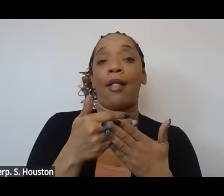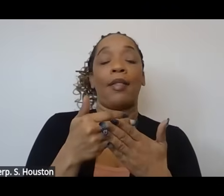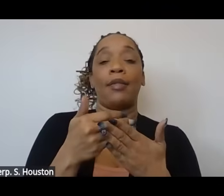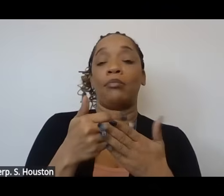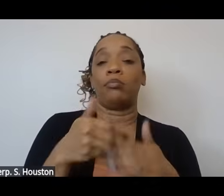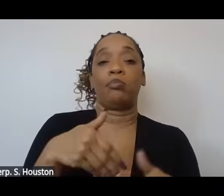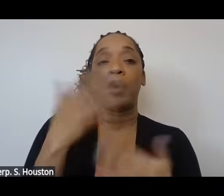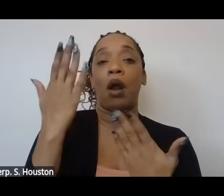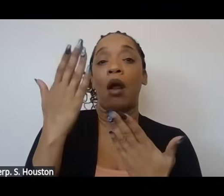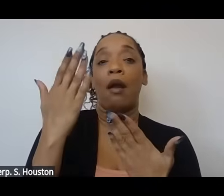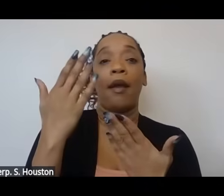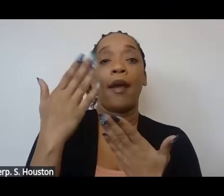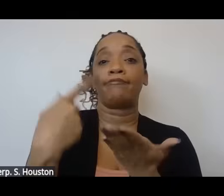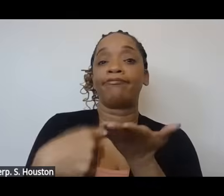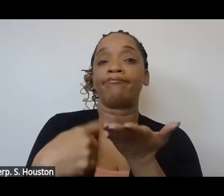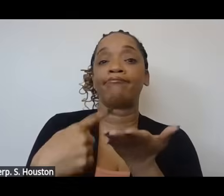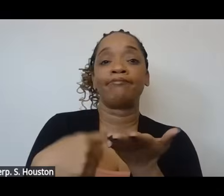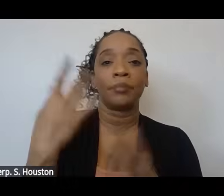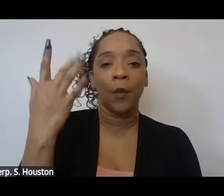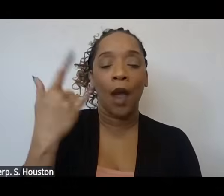the Cornell West case that